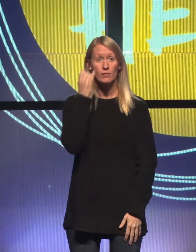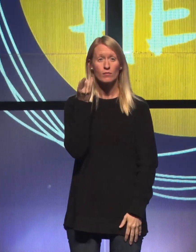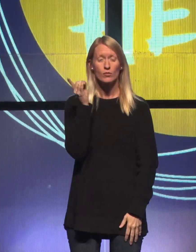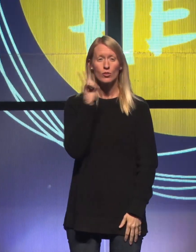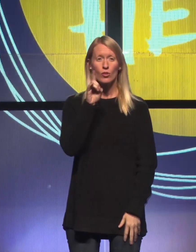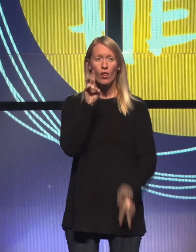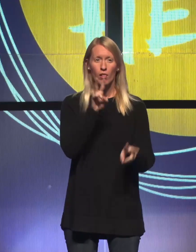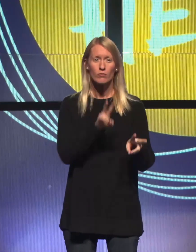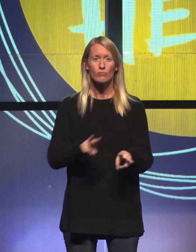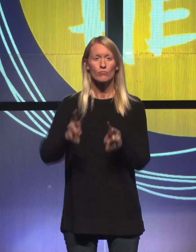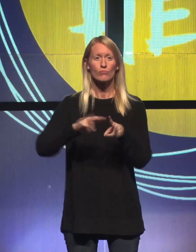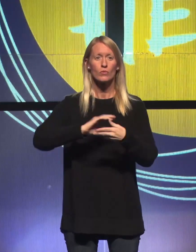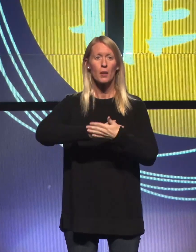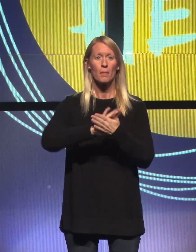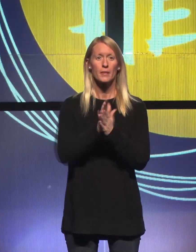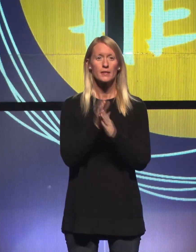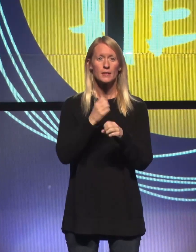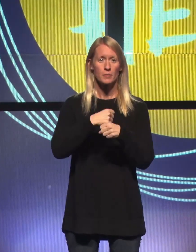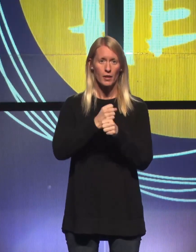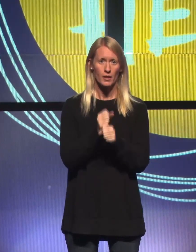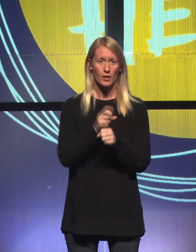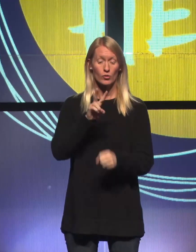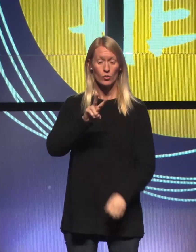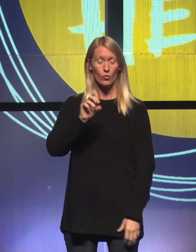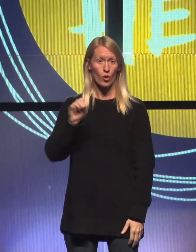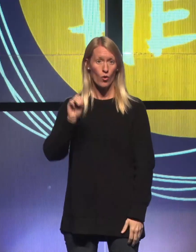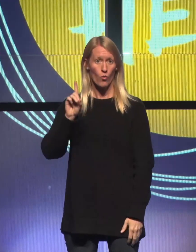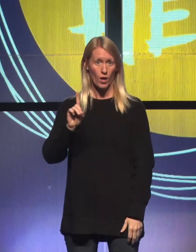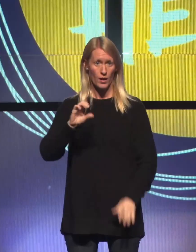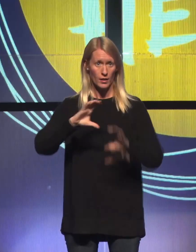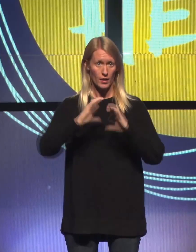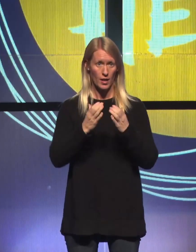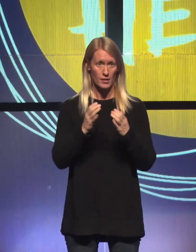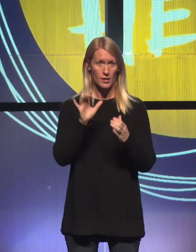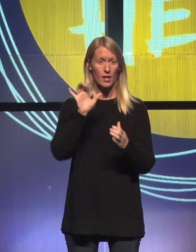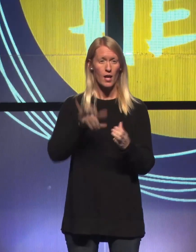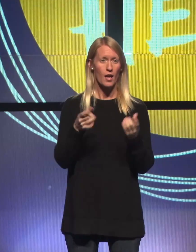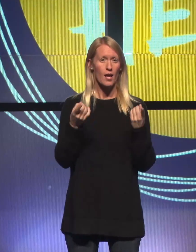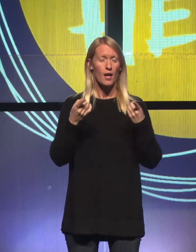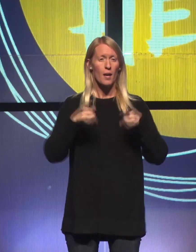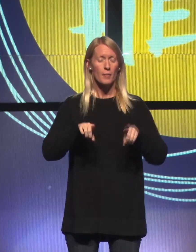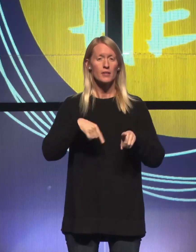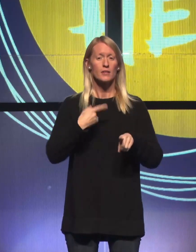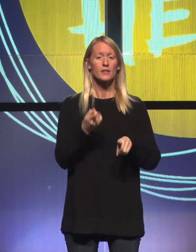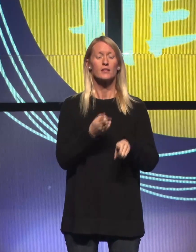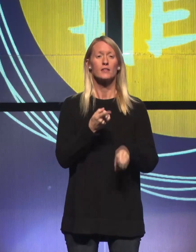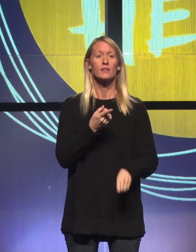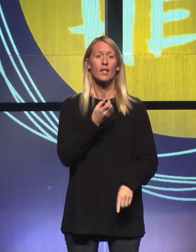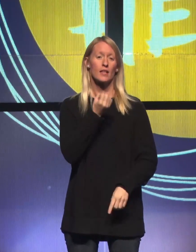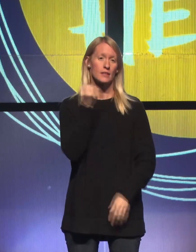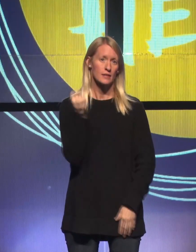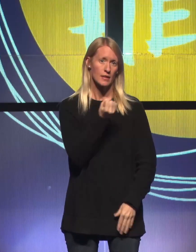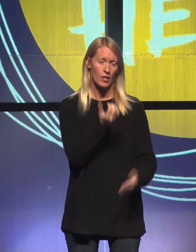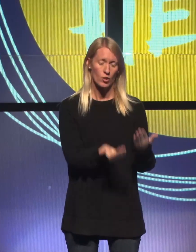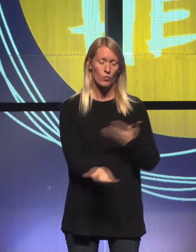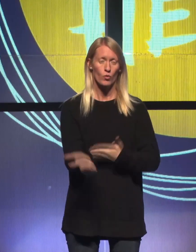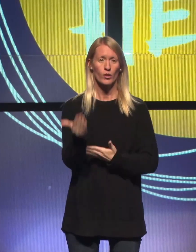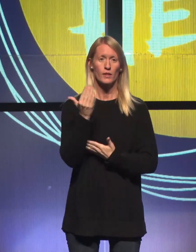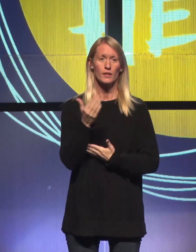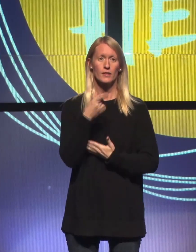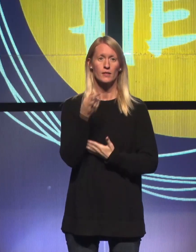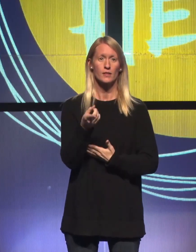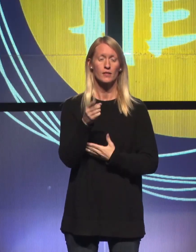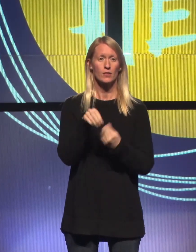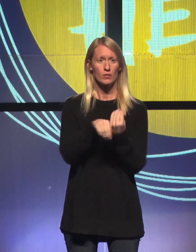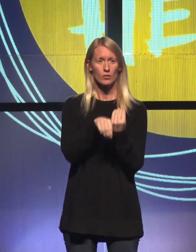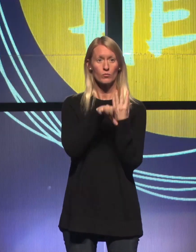class, that is happening on Saturday mornings over Zoom. And then on Sunday mornings is Peacemaking